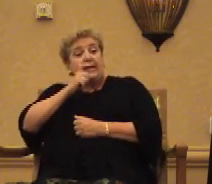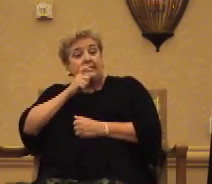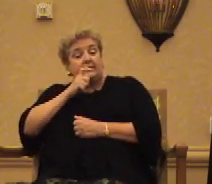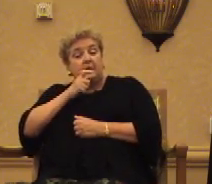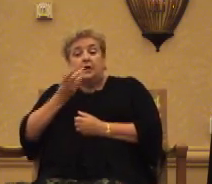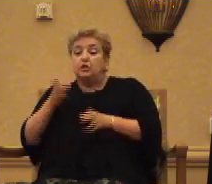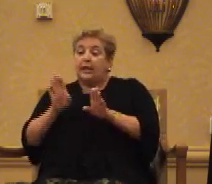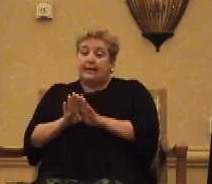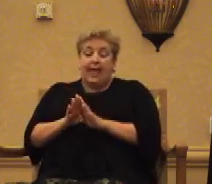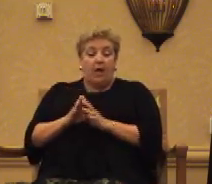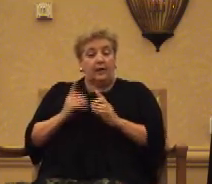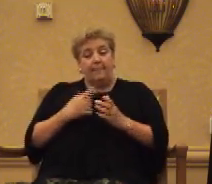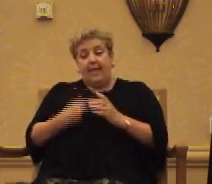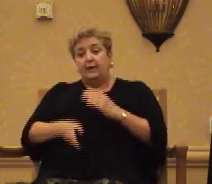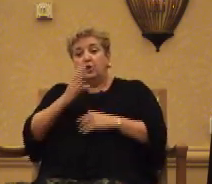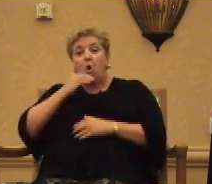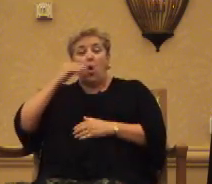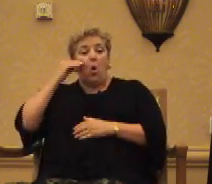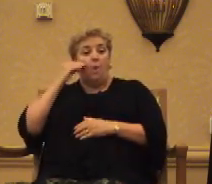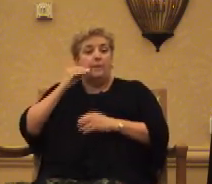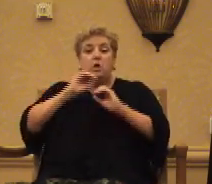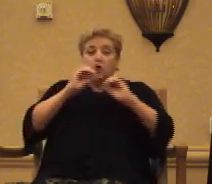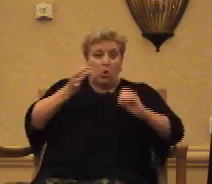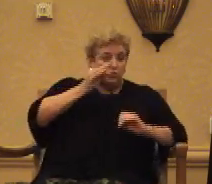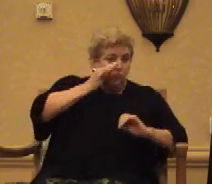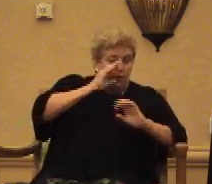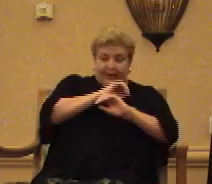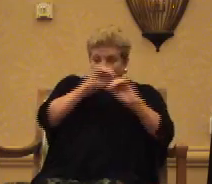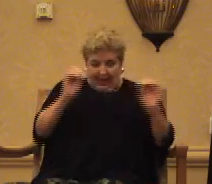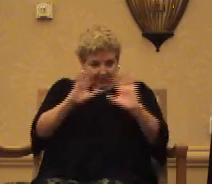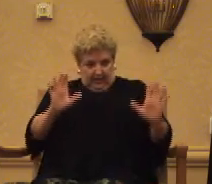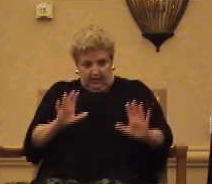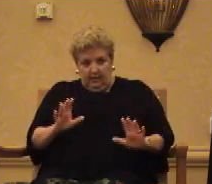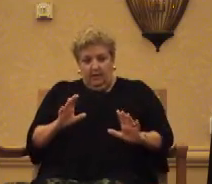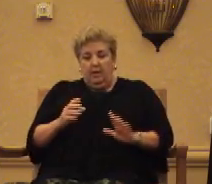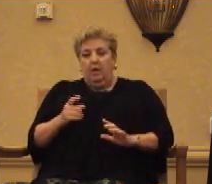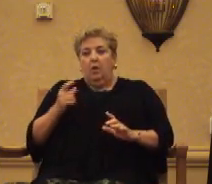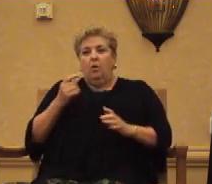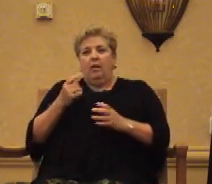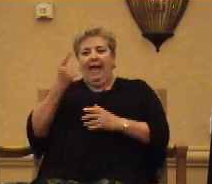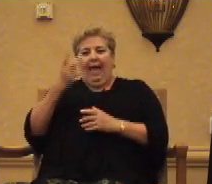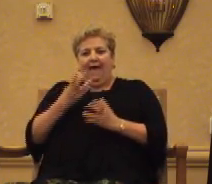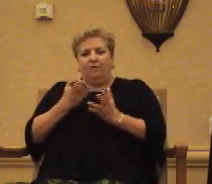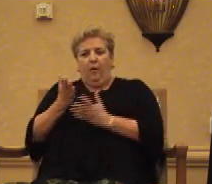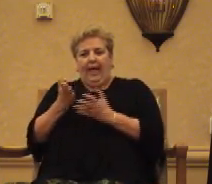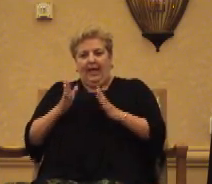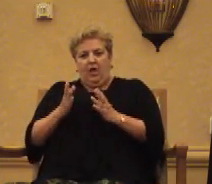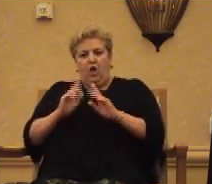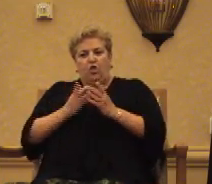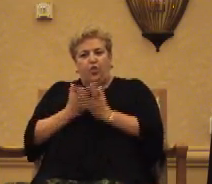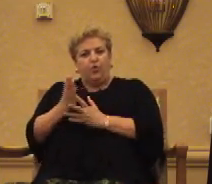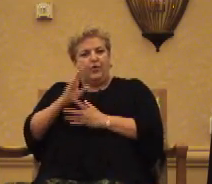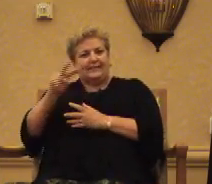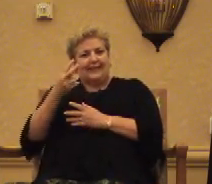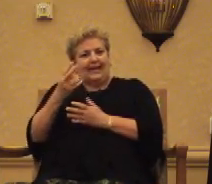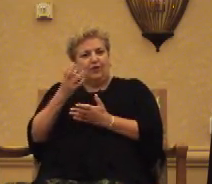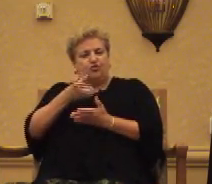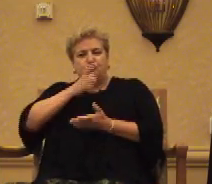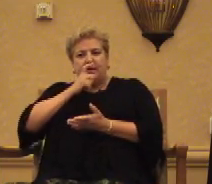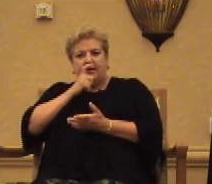take nothing, nothing, nothing. Two drinks, that's it. Well, halfway through the second drink, it's going to become very apparent to me that this is a bad